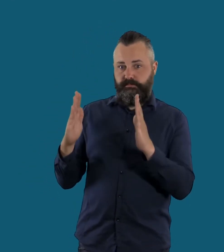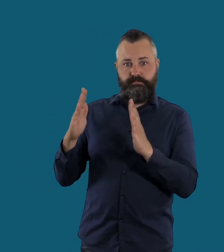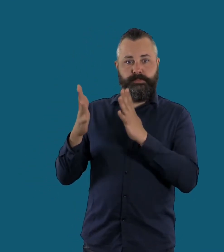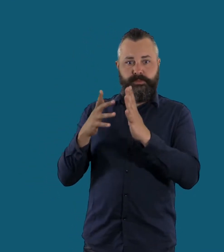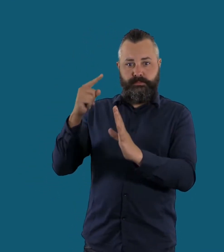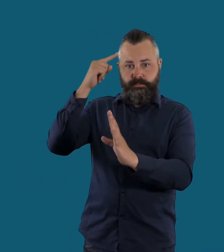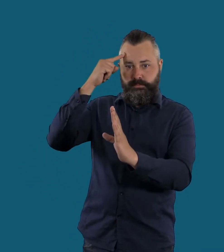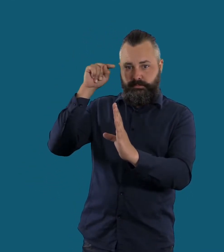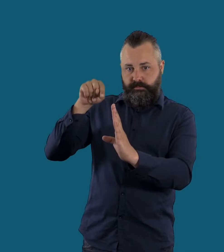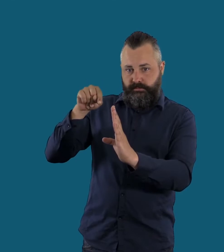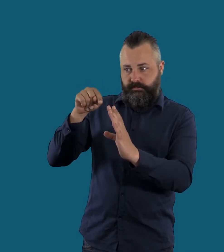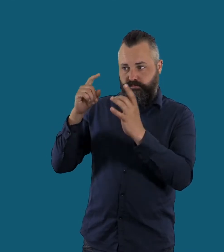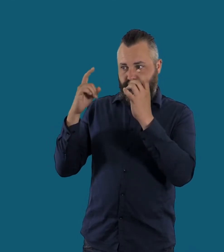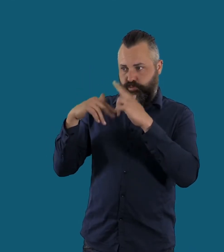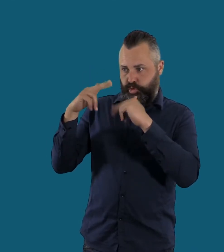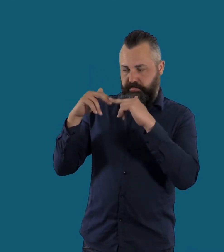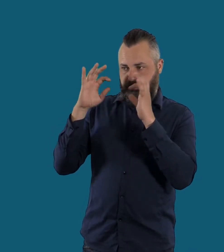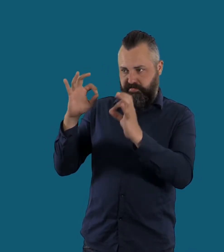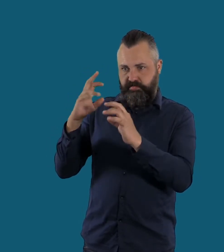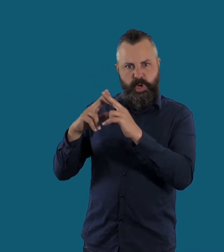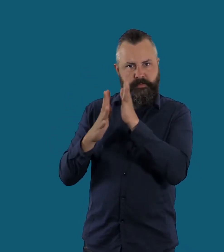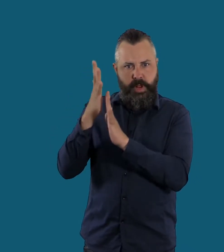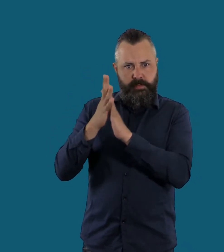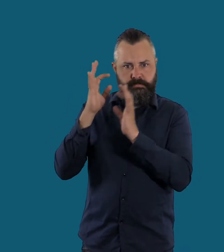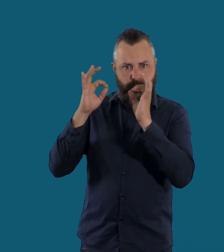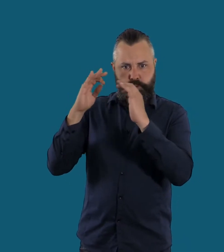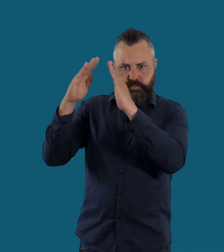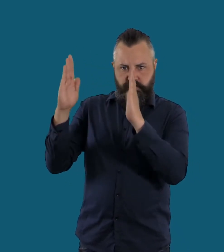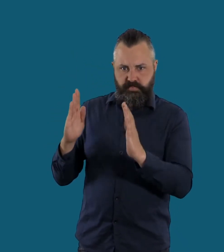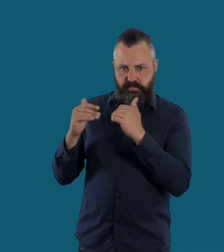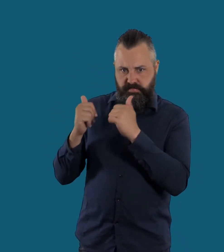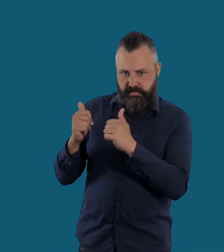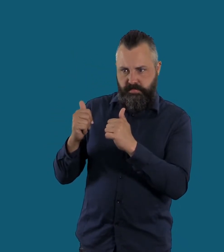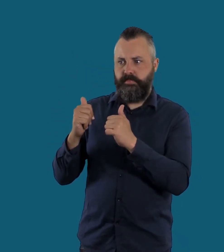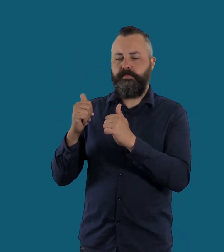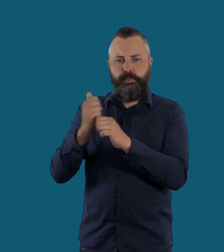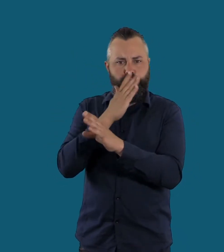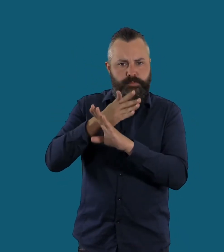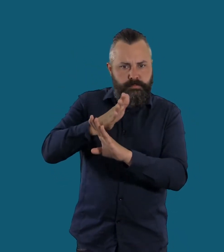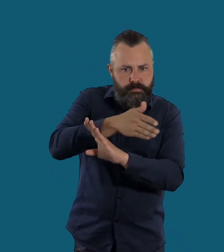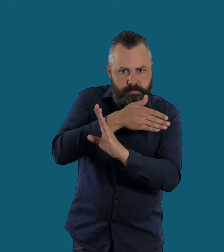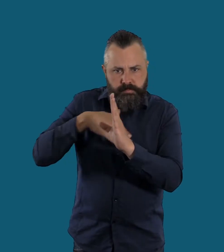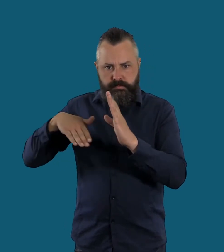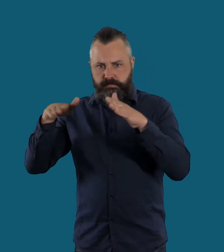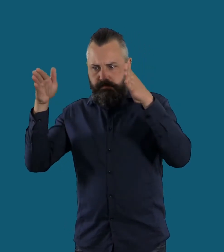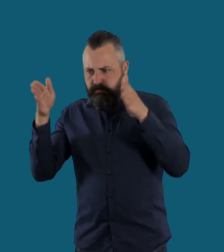Only stay with your property if you've prepared to the highest level. This means your home needs to have been constructed to bushfire protection